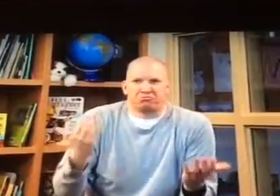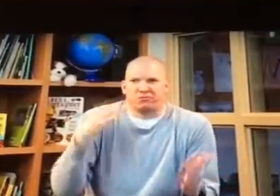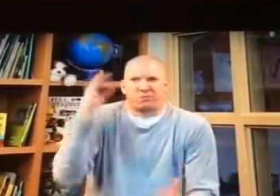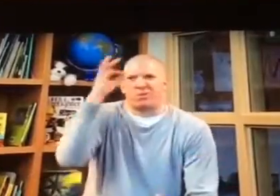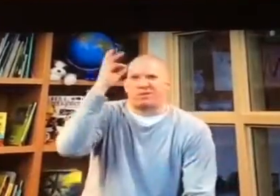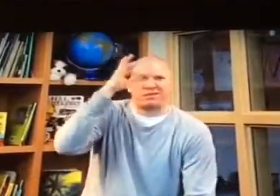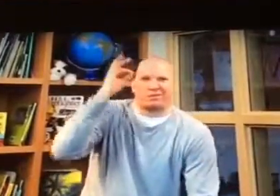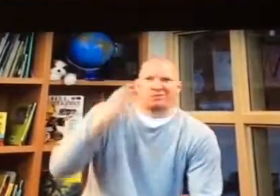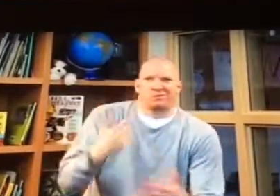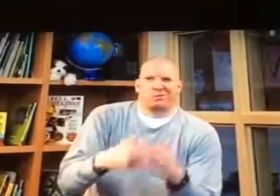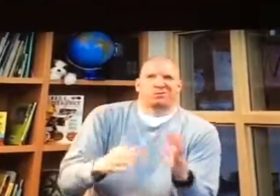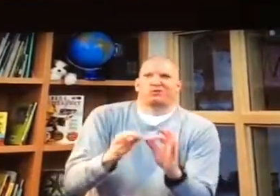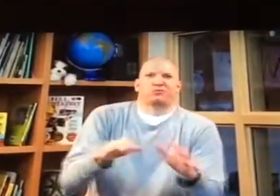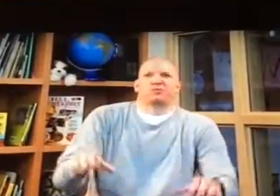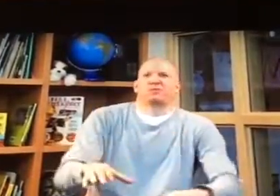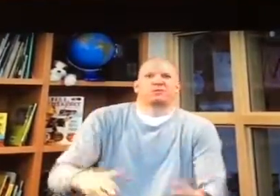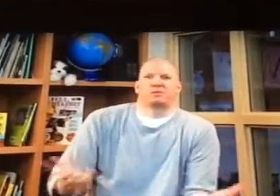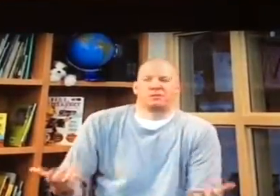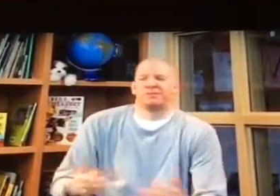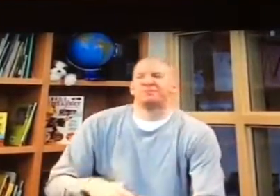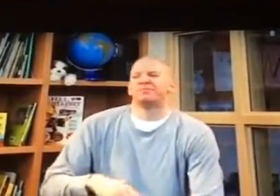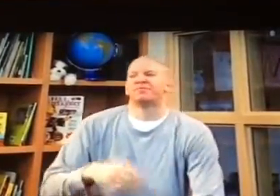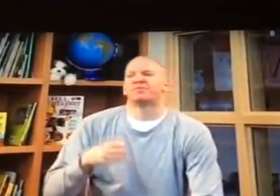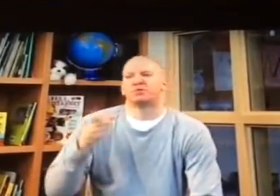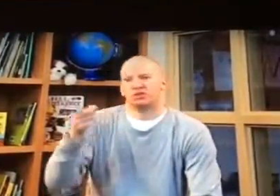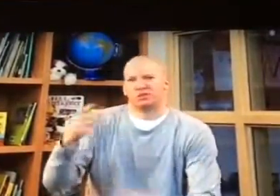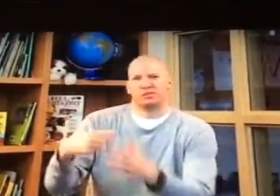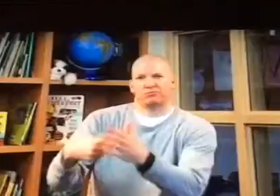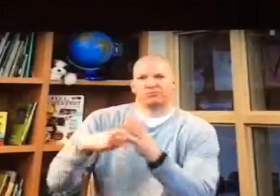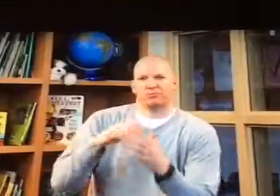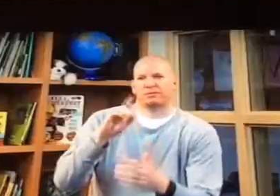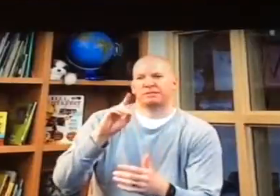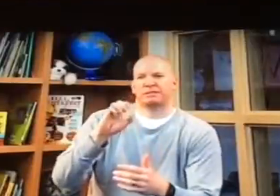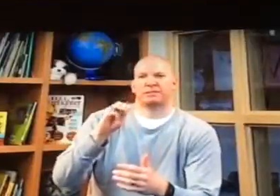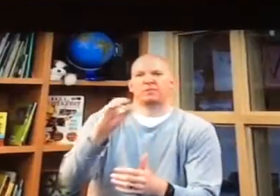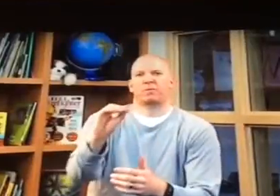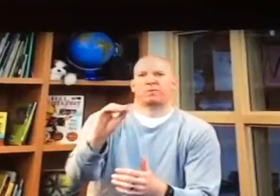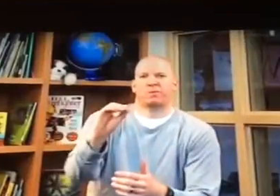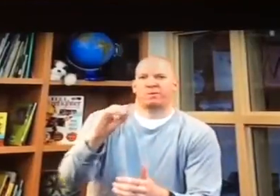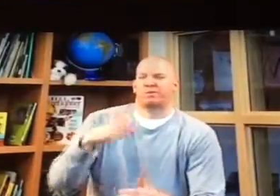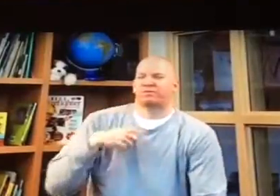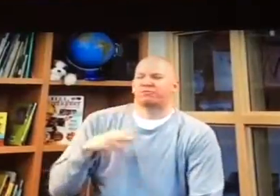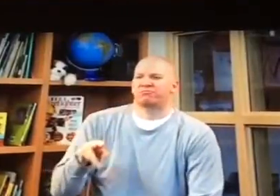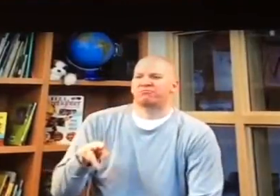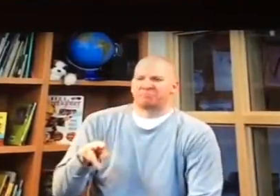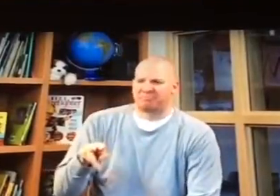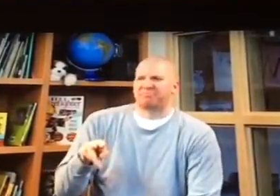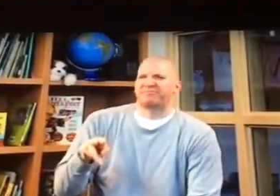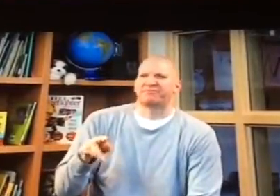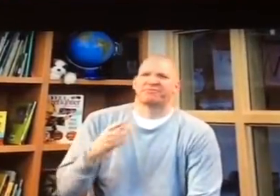never used an interpreter. I don't know how to manage that. So they showed me a